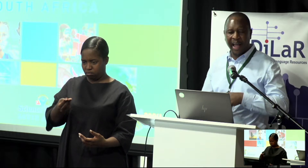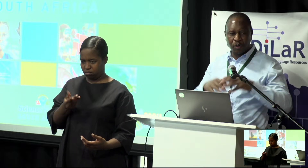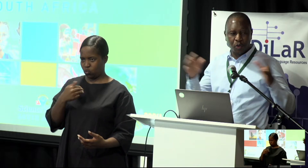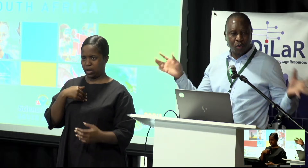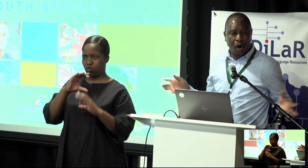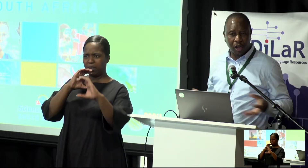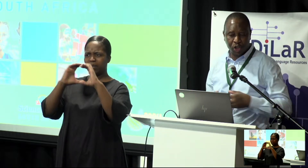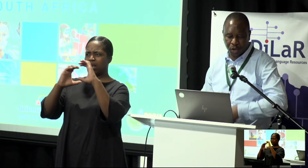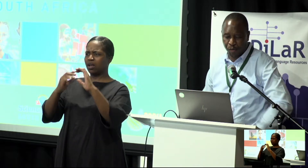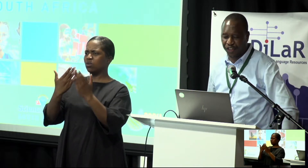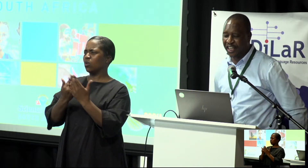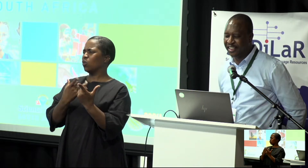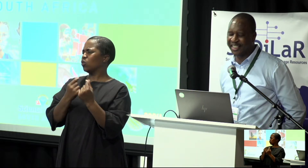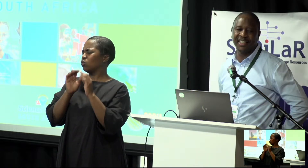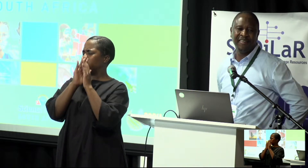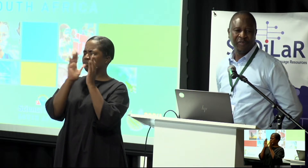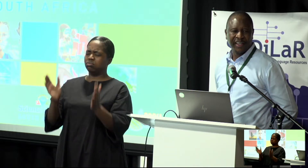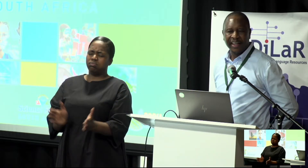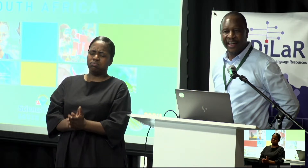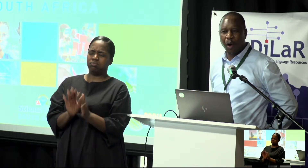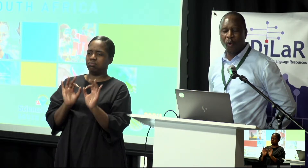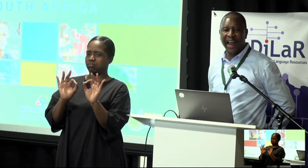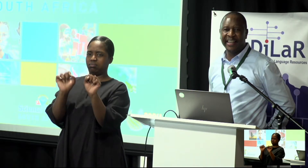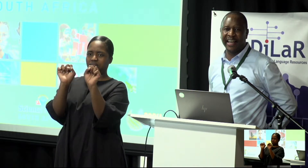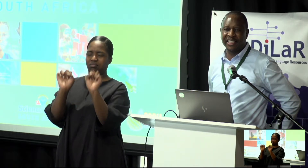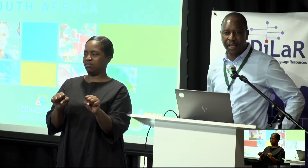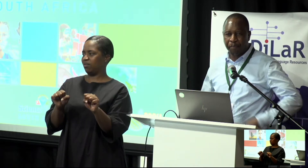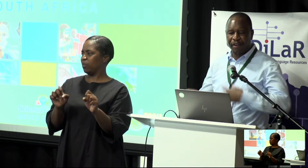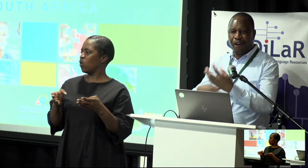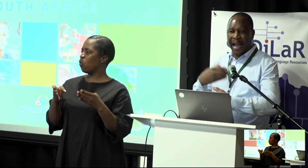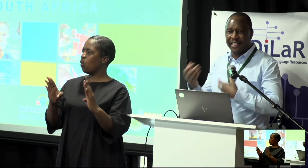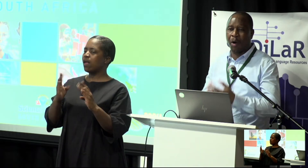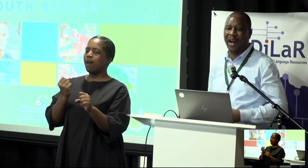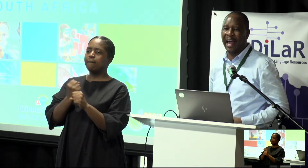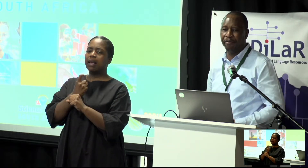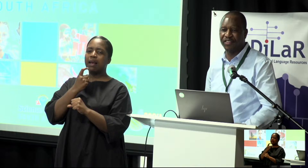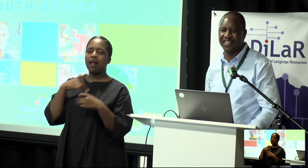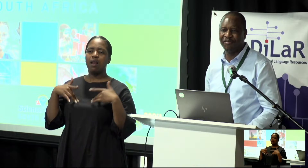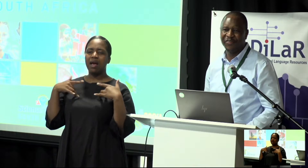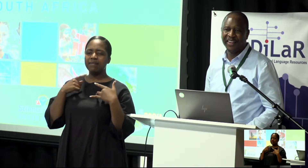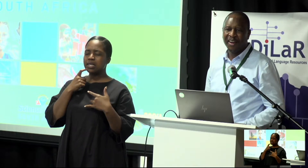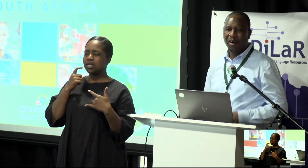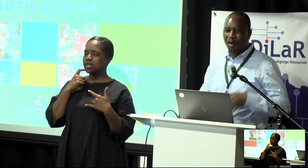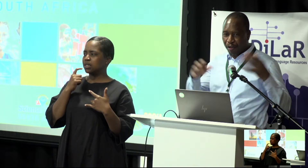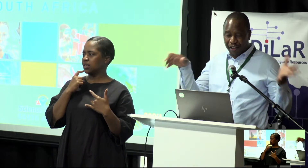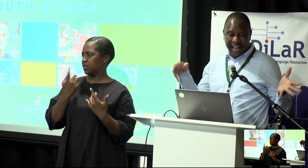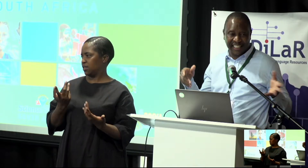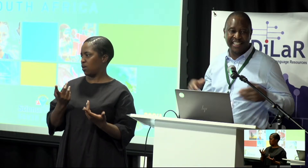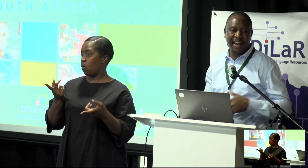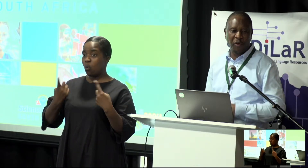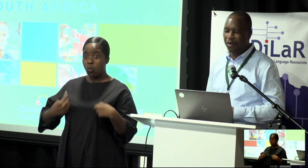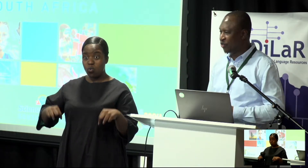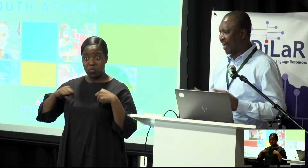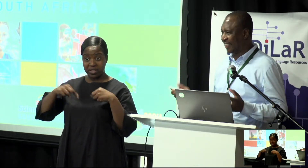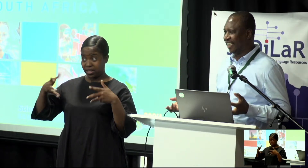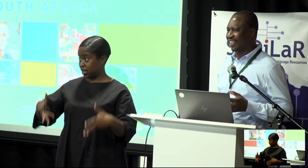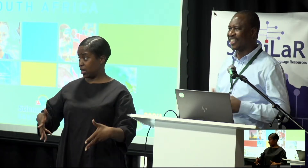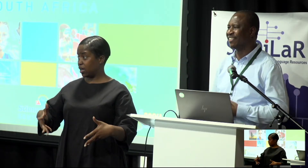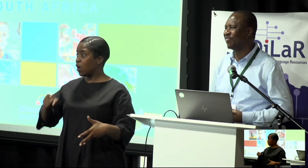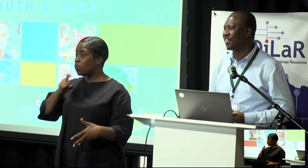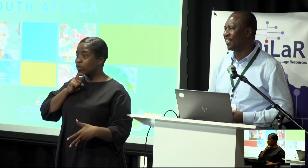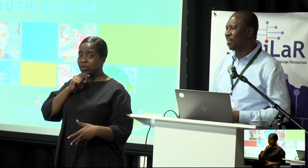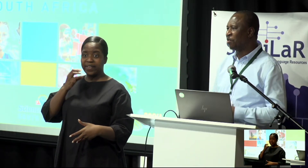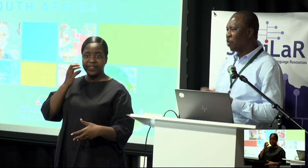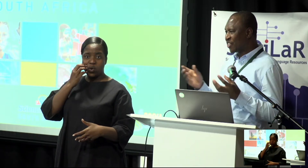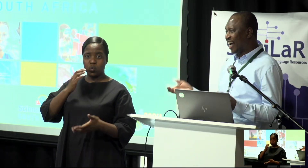communicate, and do all sorts of things in a way that simplifies our lives. all of us here, we use